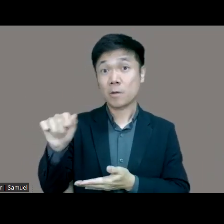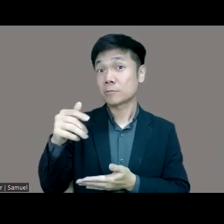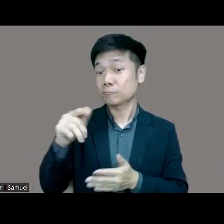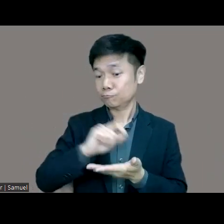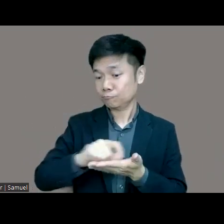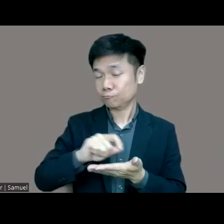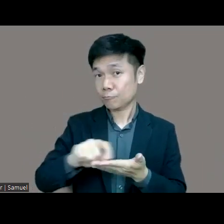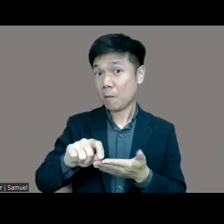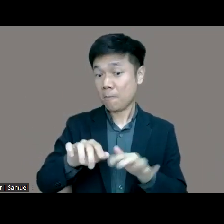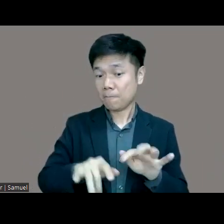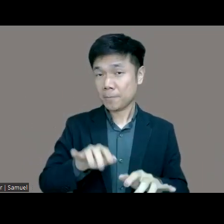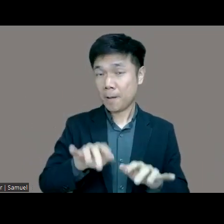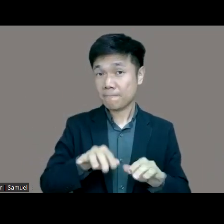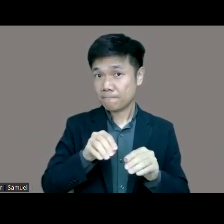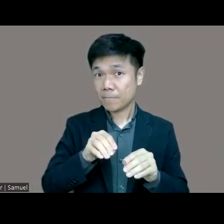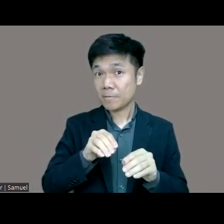to our